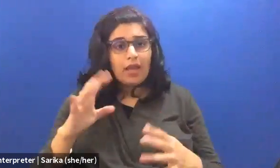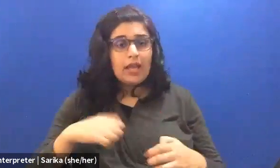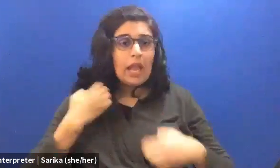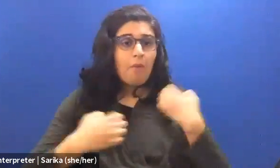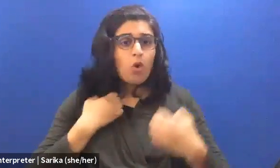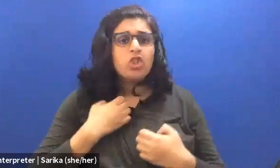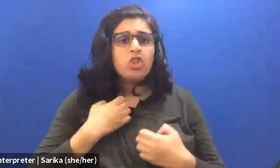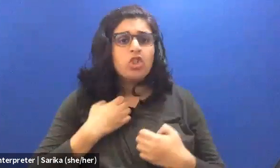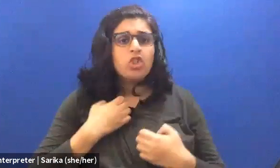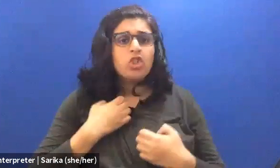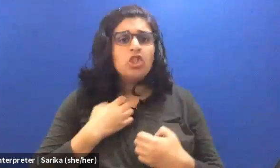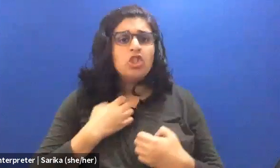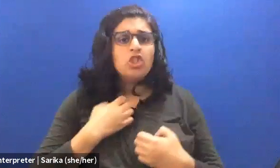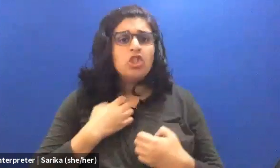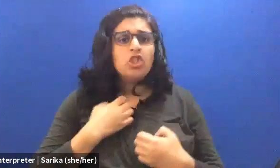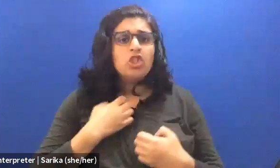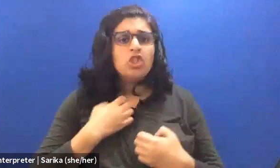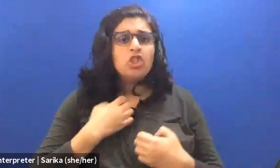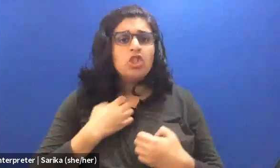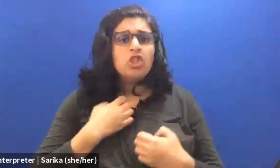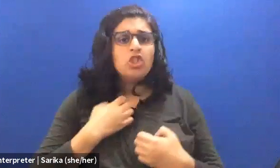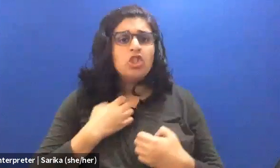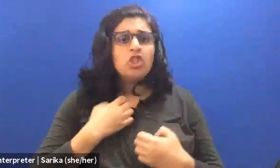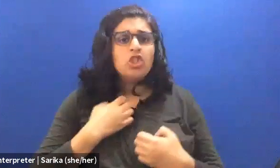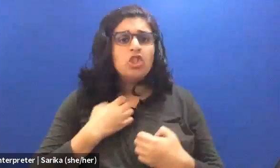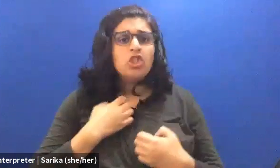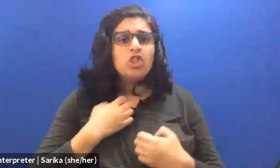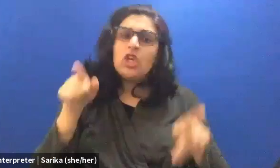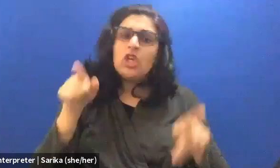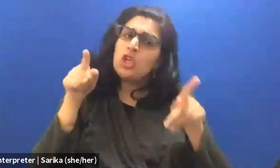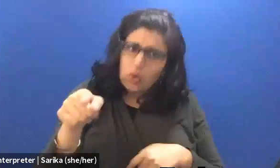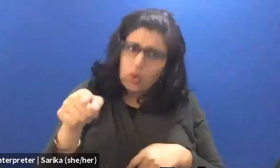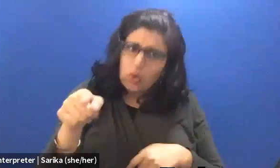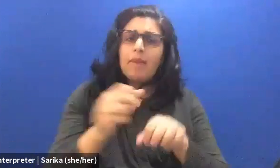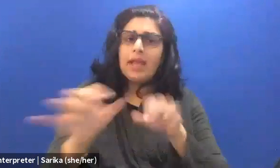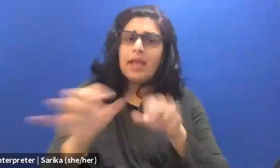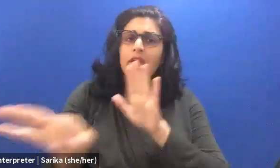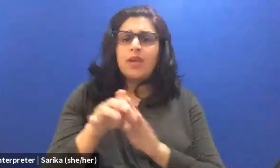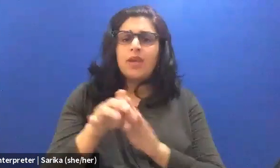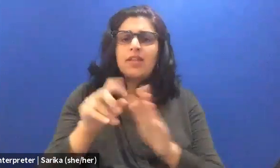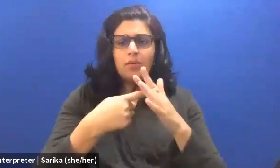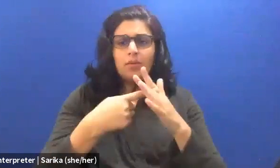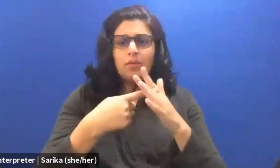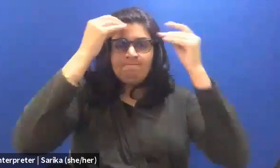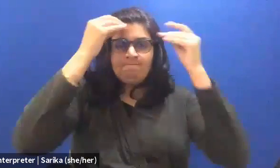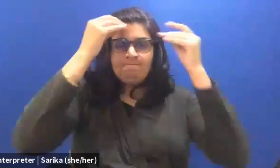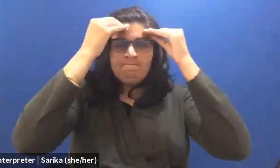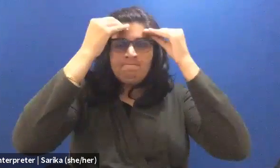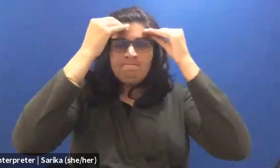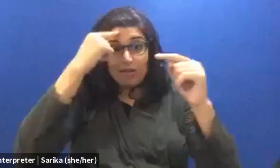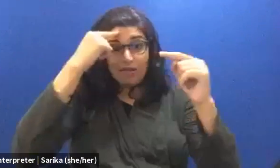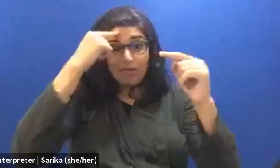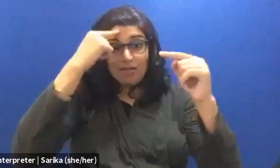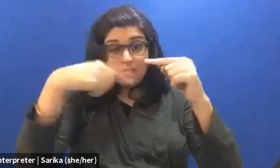verbal, lateral violence in the workplace. You're making a choice, and it starts with how you're thinking. And we